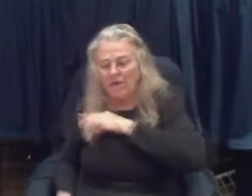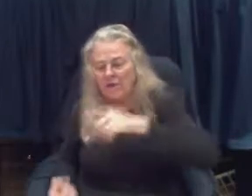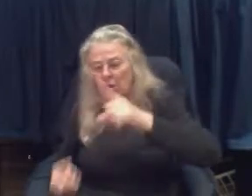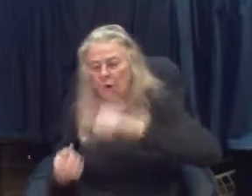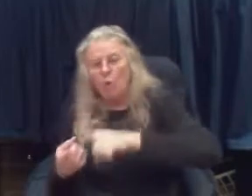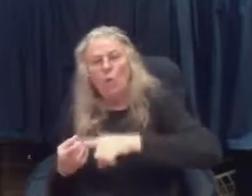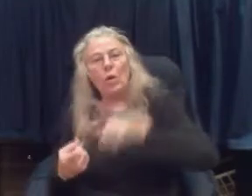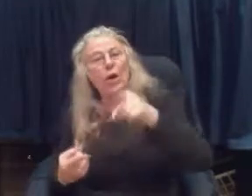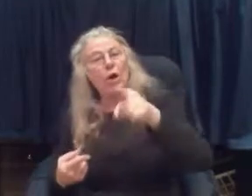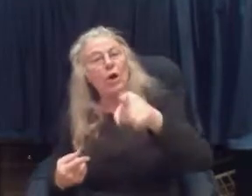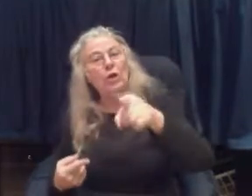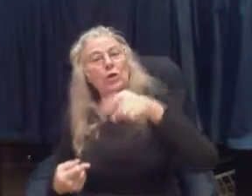profit when you